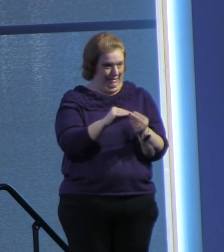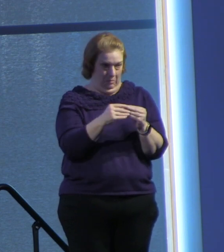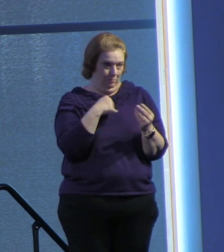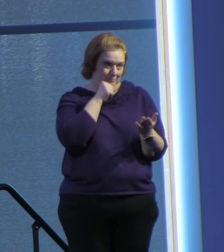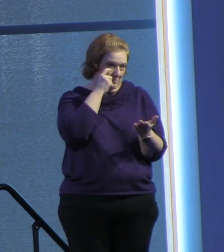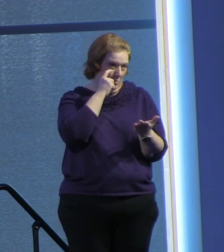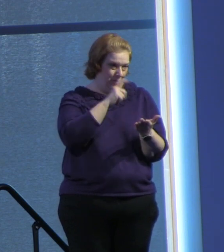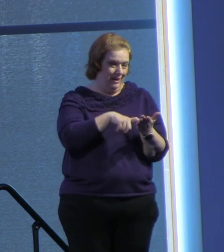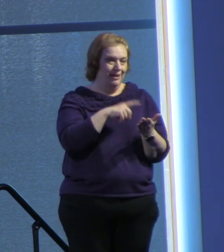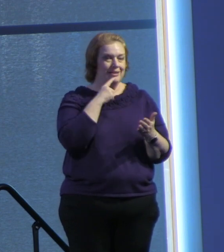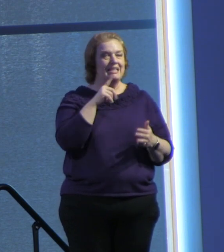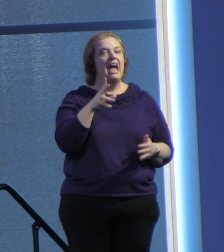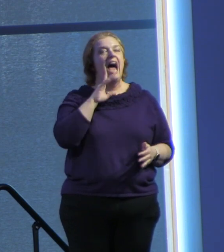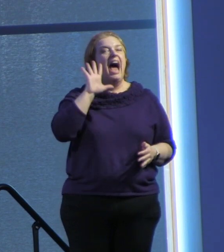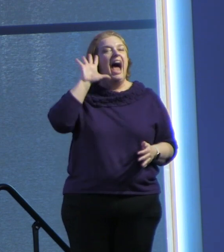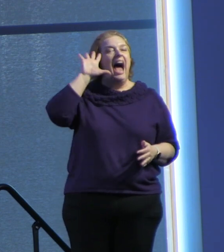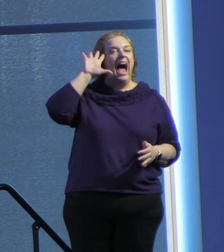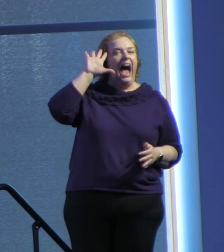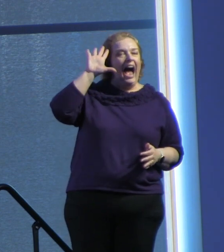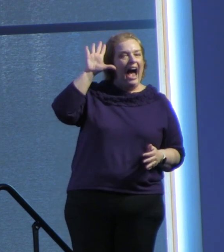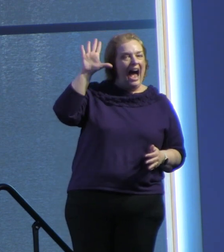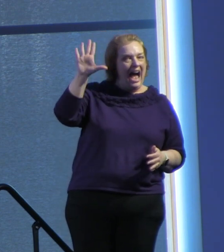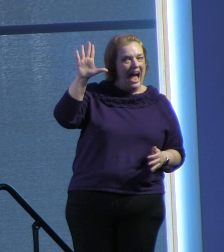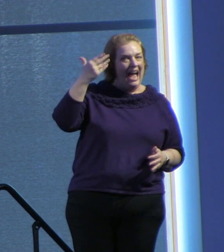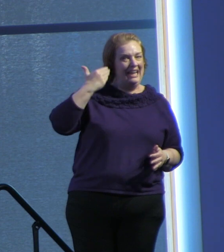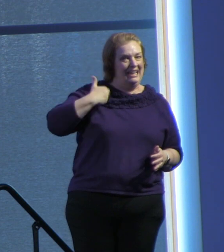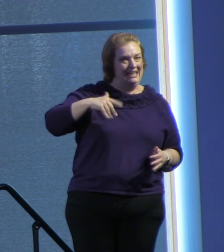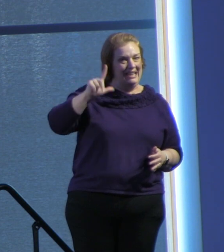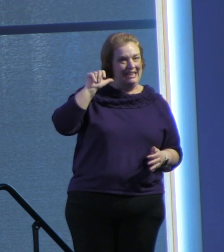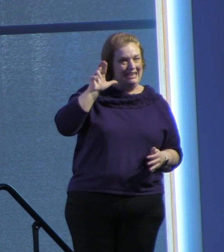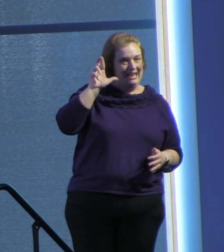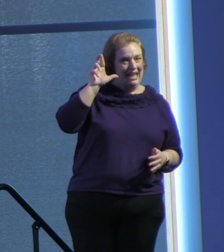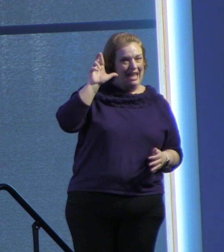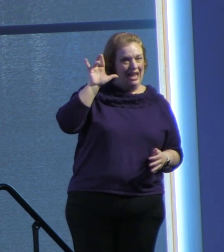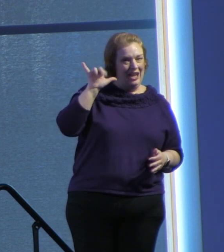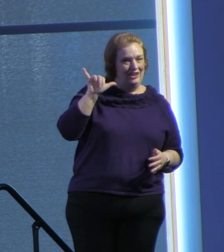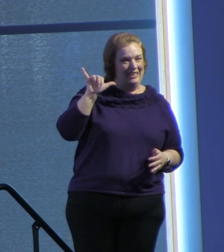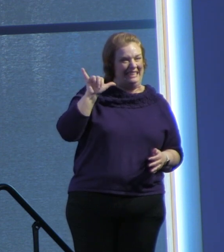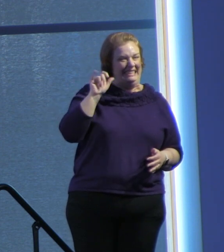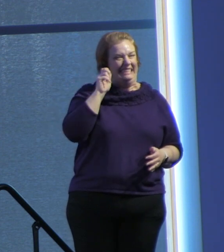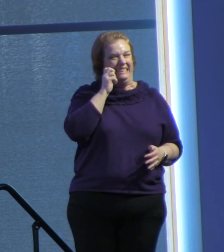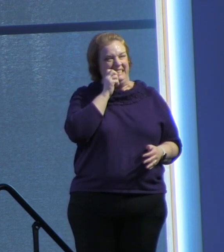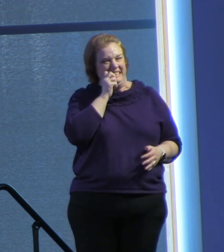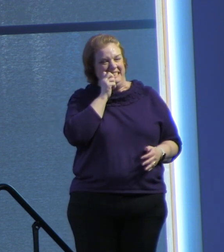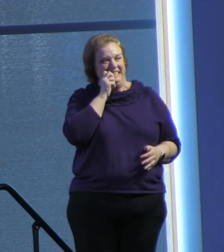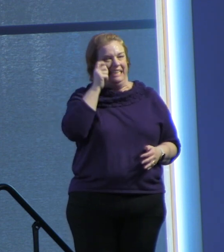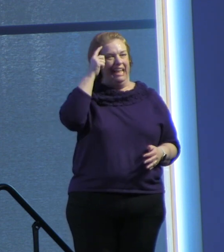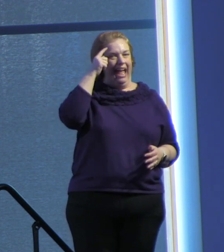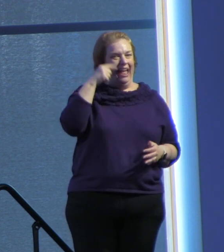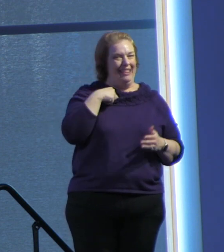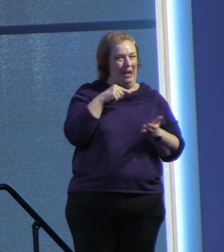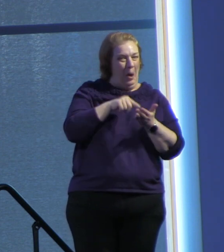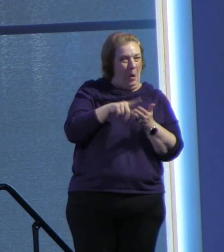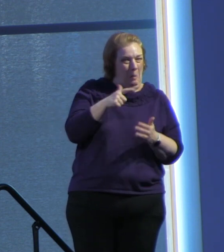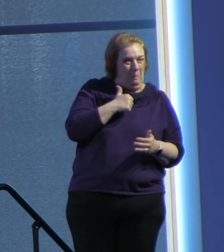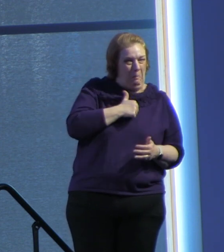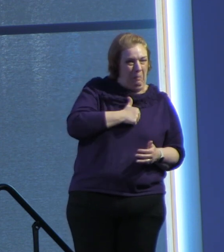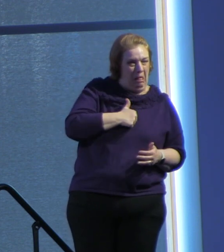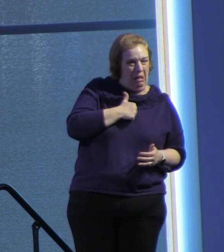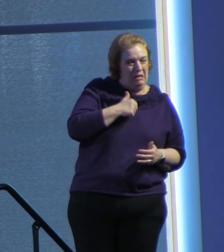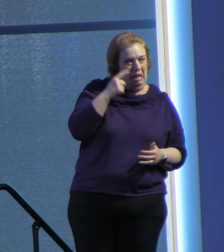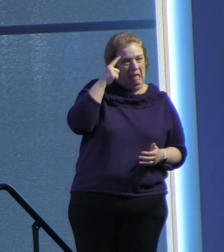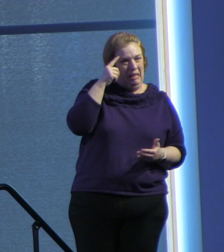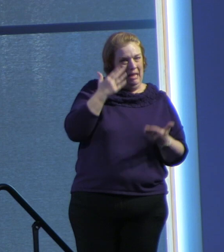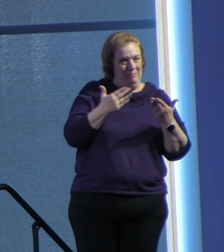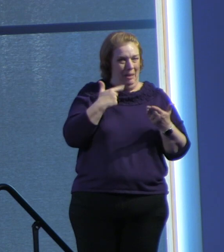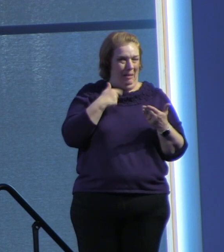it's, "Hi, this is Larry. Gee, I think I owe you an apology. I think I was